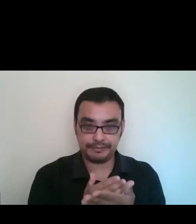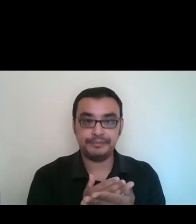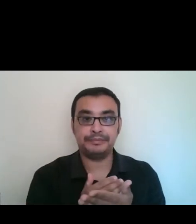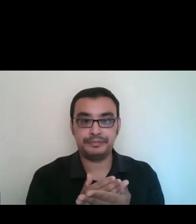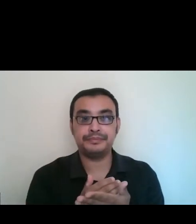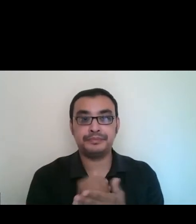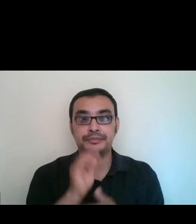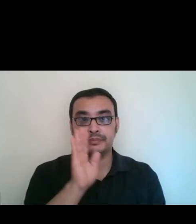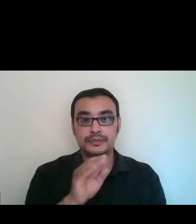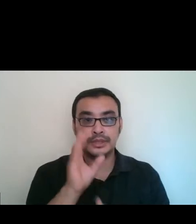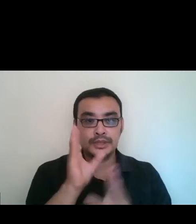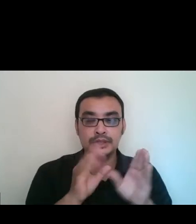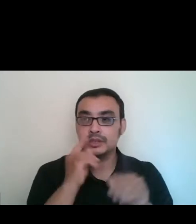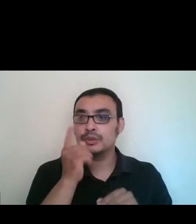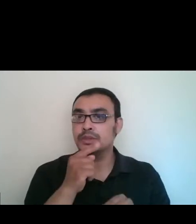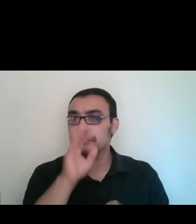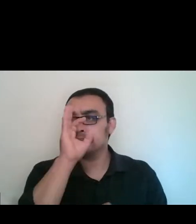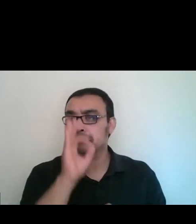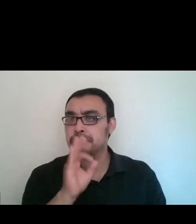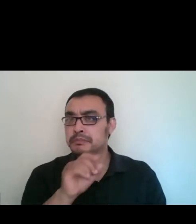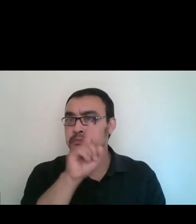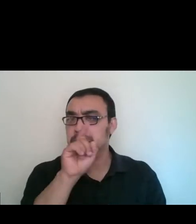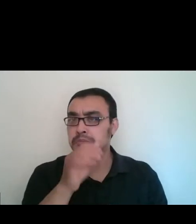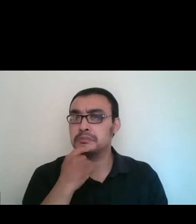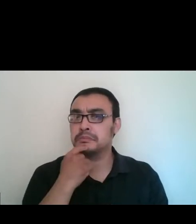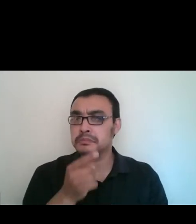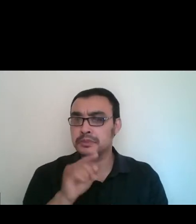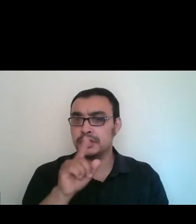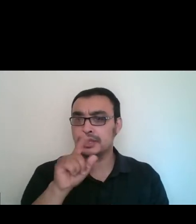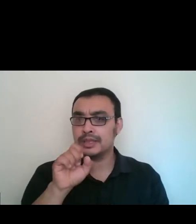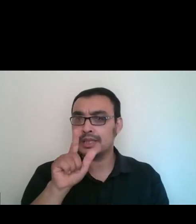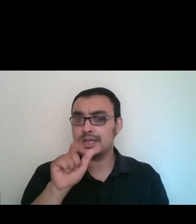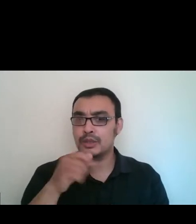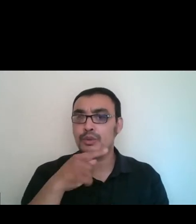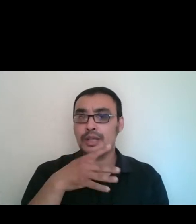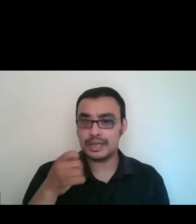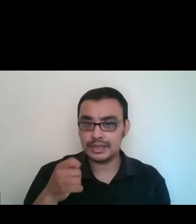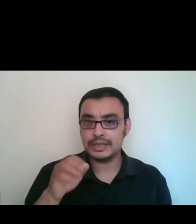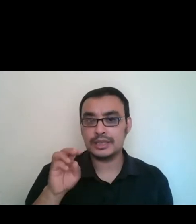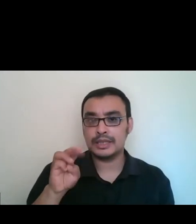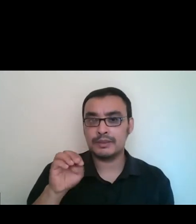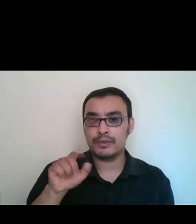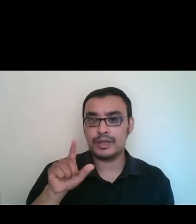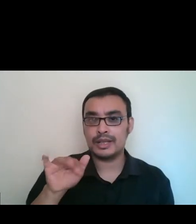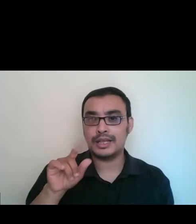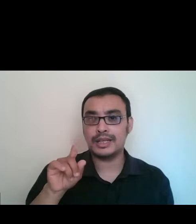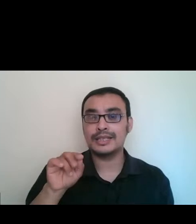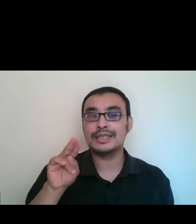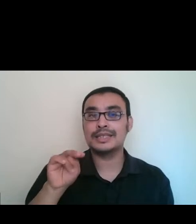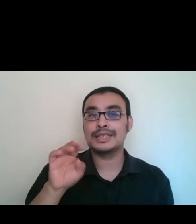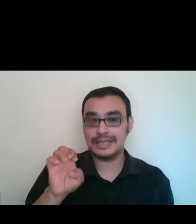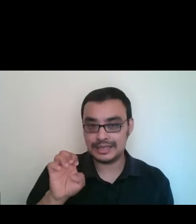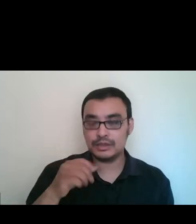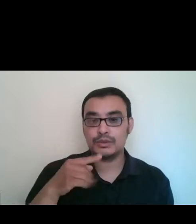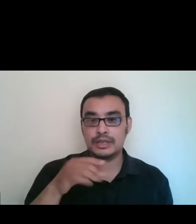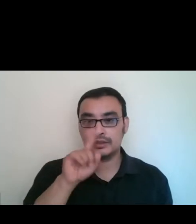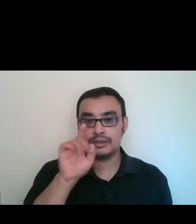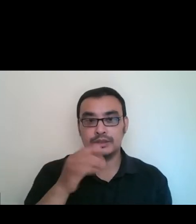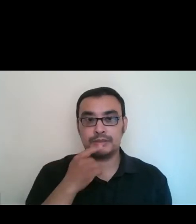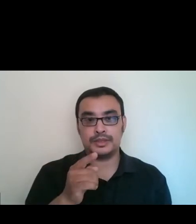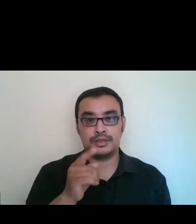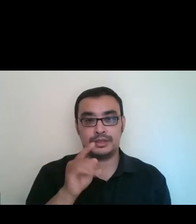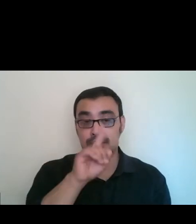time if there is any specific question to either Lela or Mylene, so that we can then